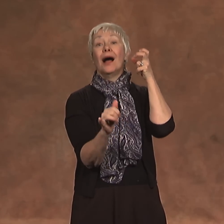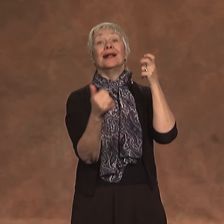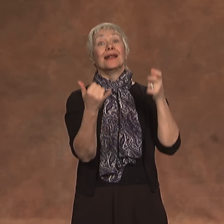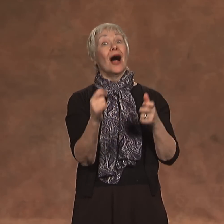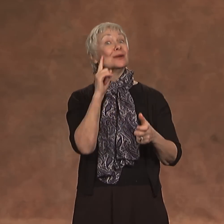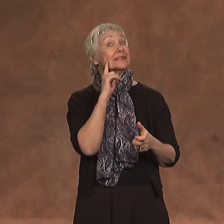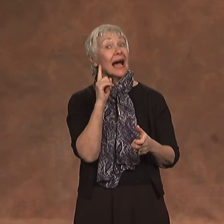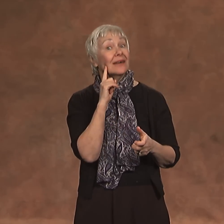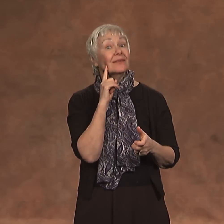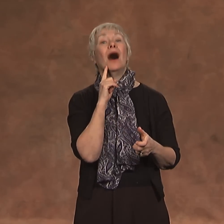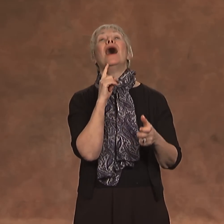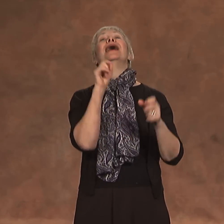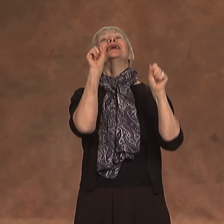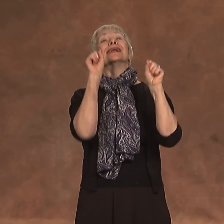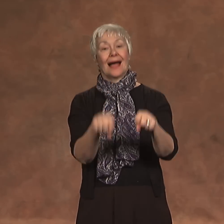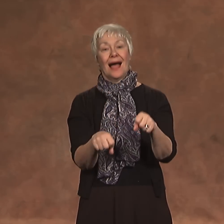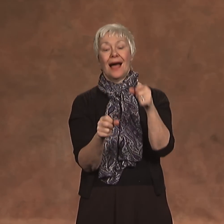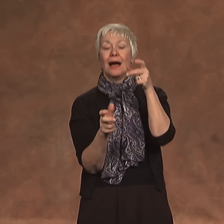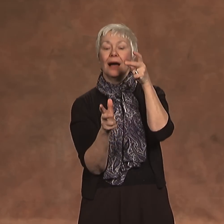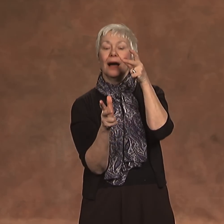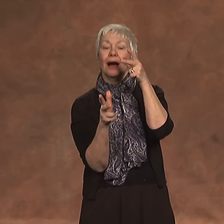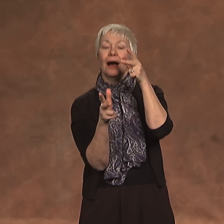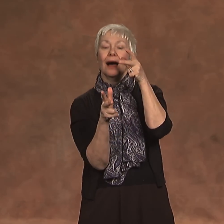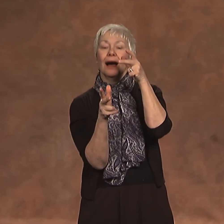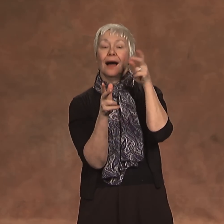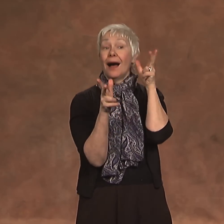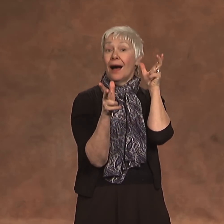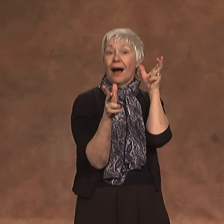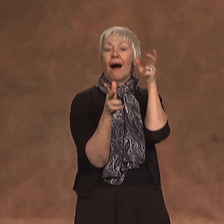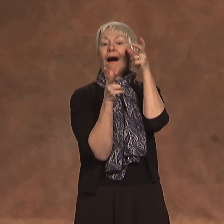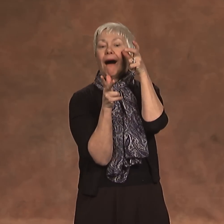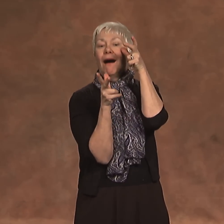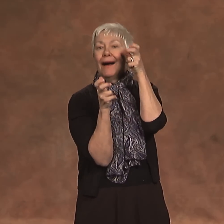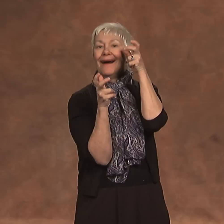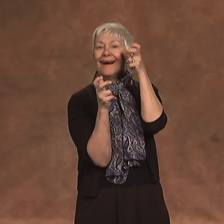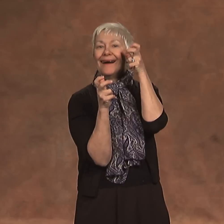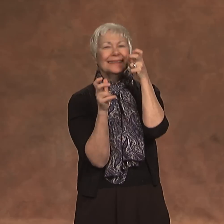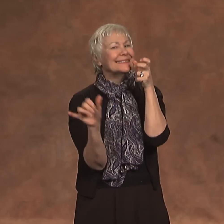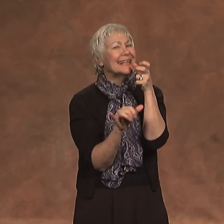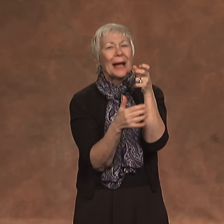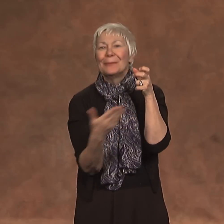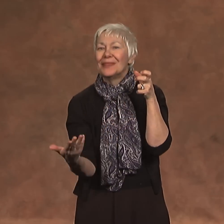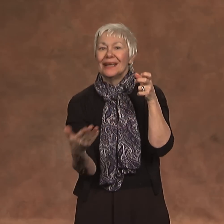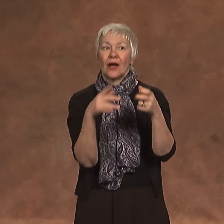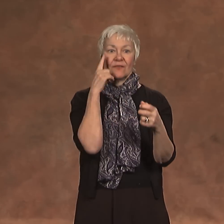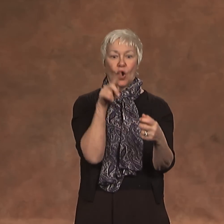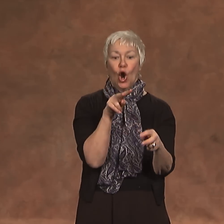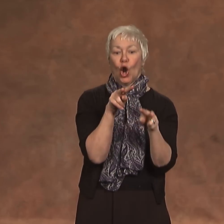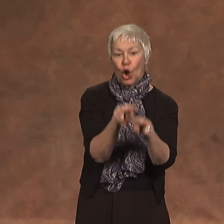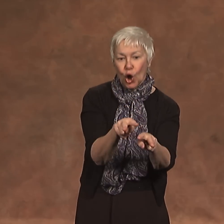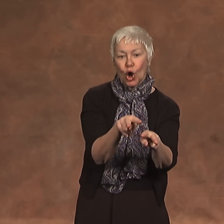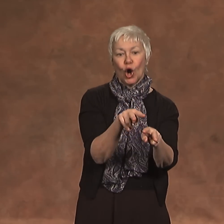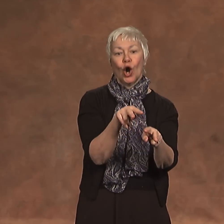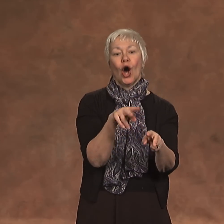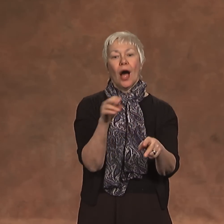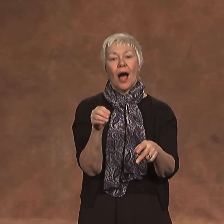sources. For deaf students, they utilize dual vision to access information, which is essentially the same way that hearing students